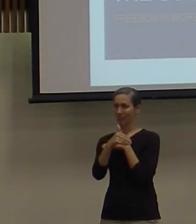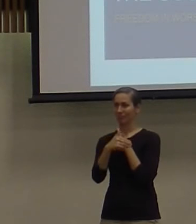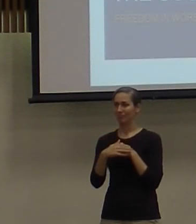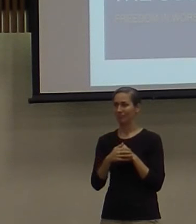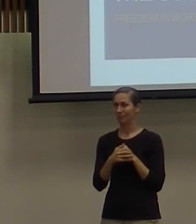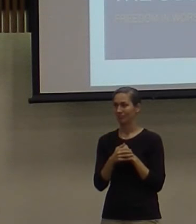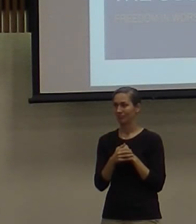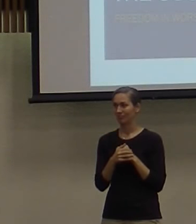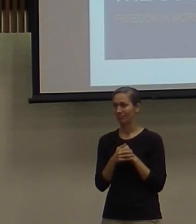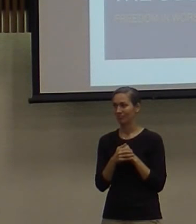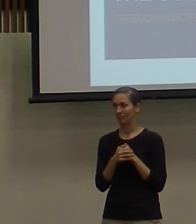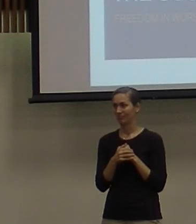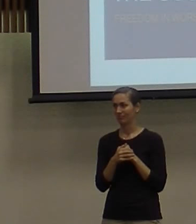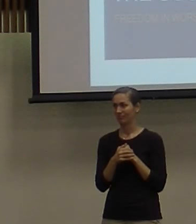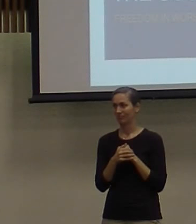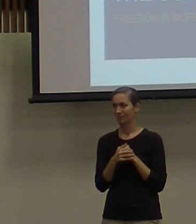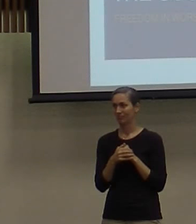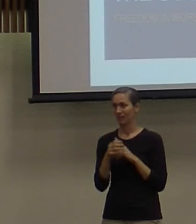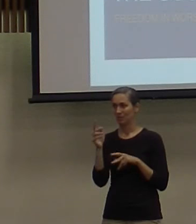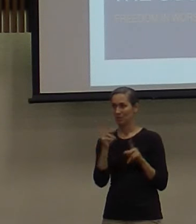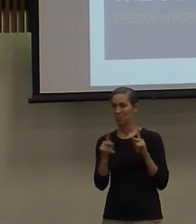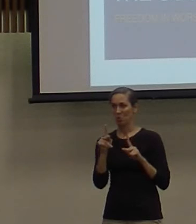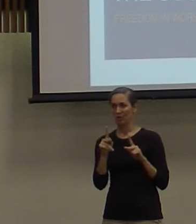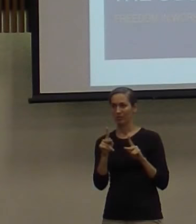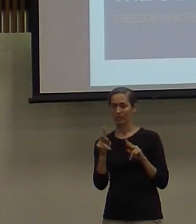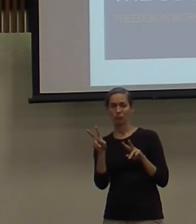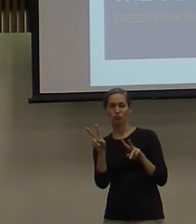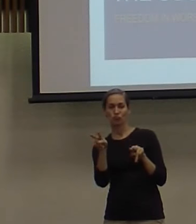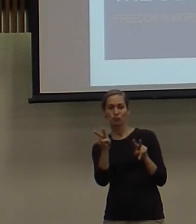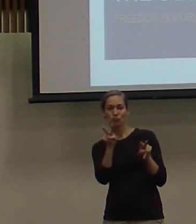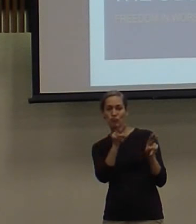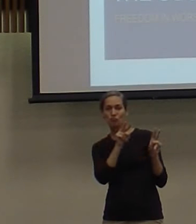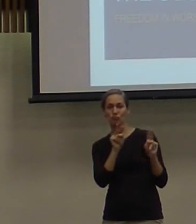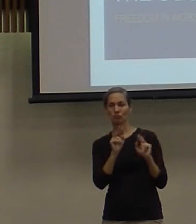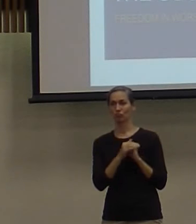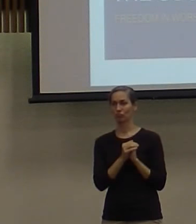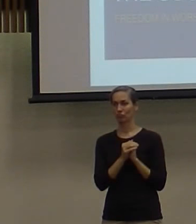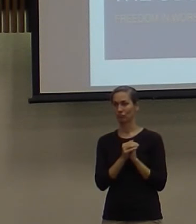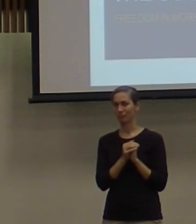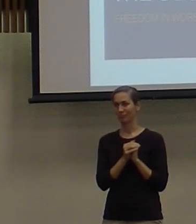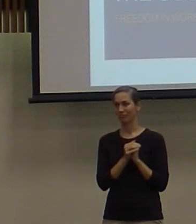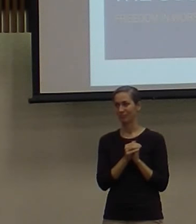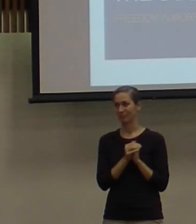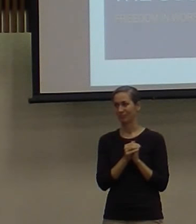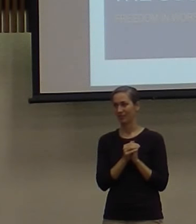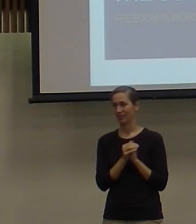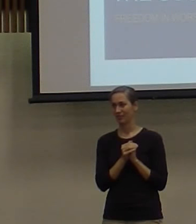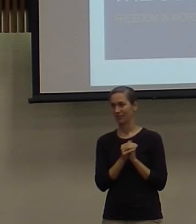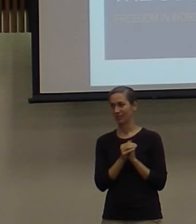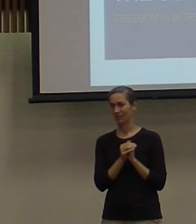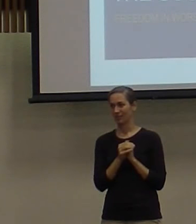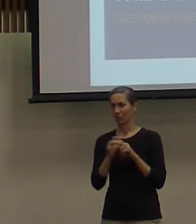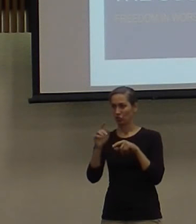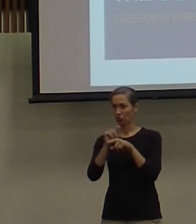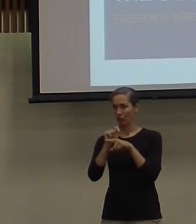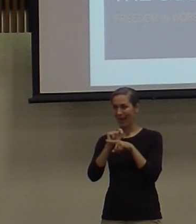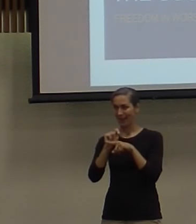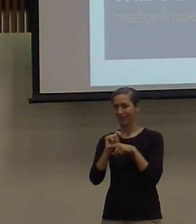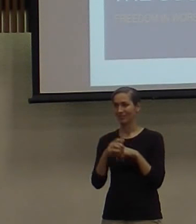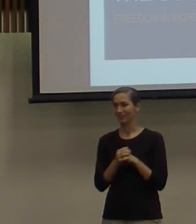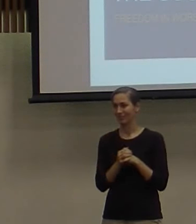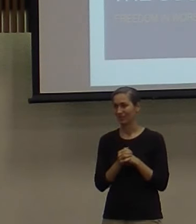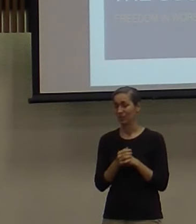uh, oversee, like Philippines, to be trained during that time. So we have very good